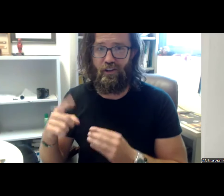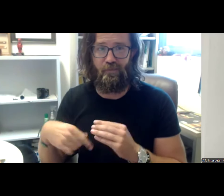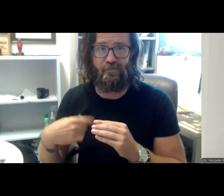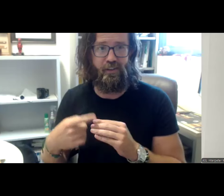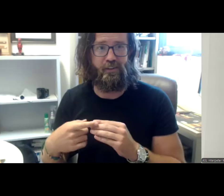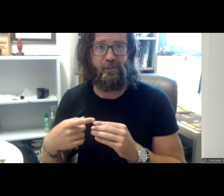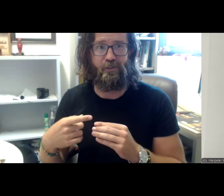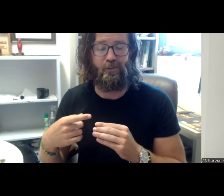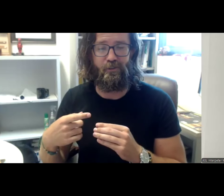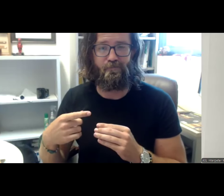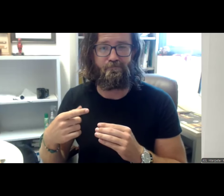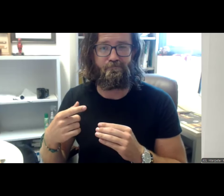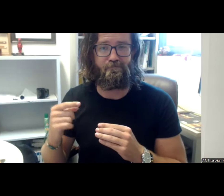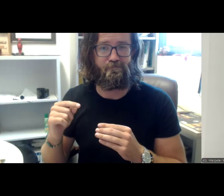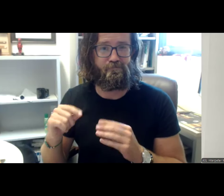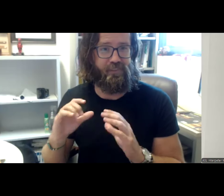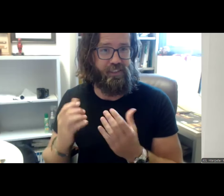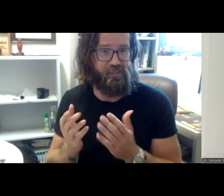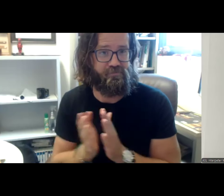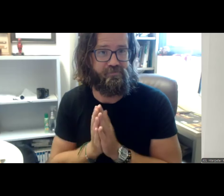How's everyone feeling so far?